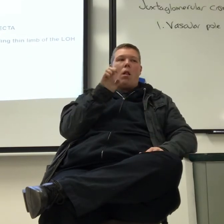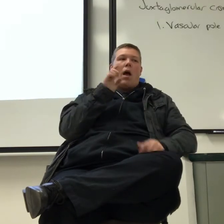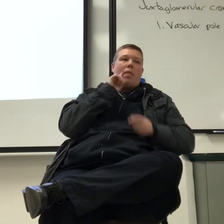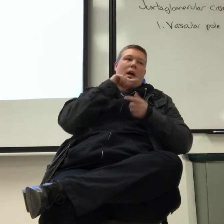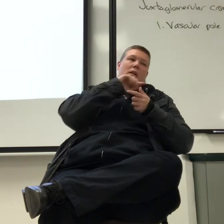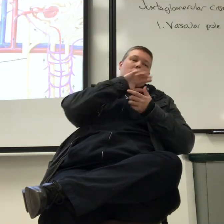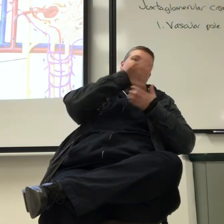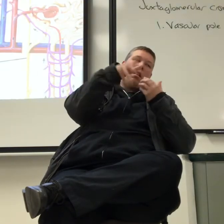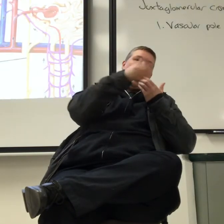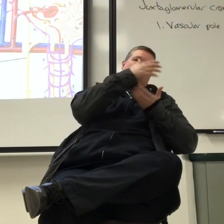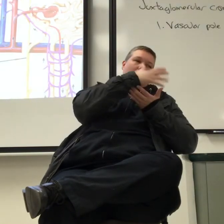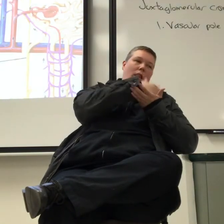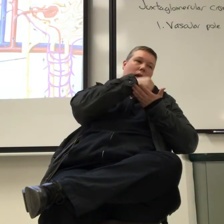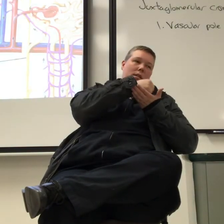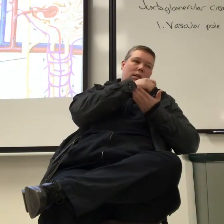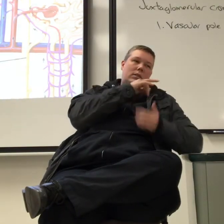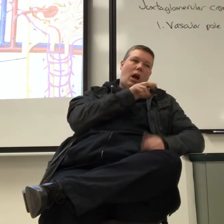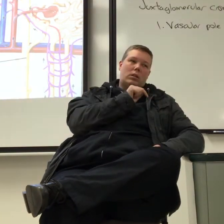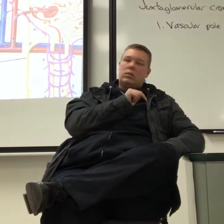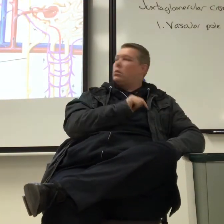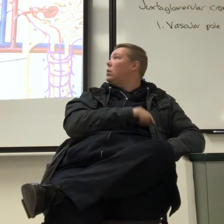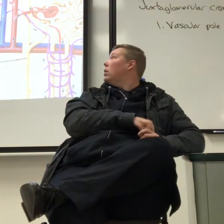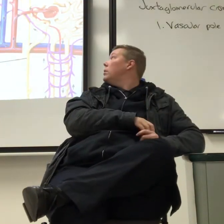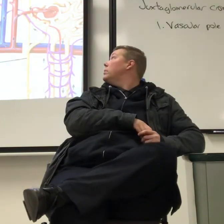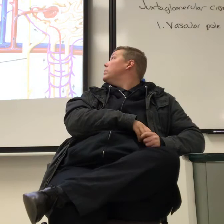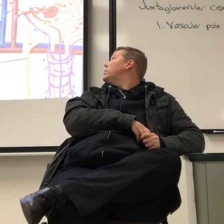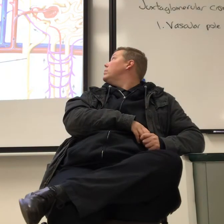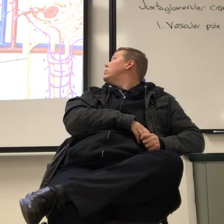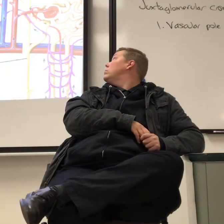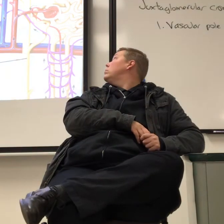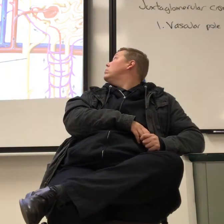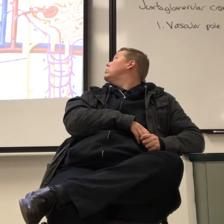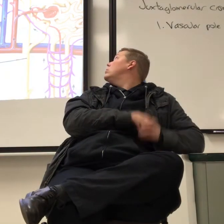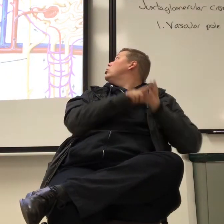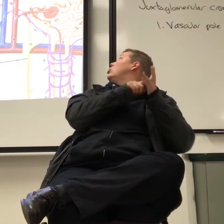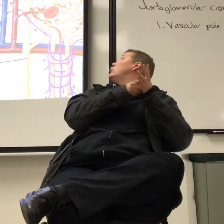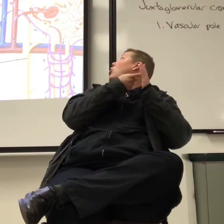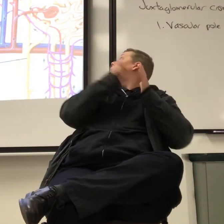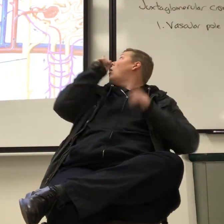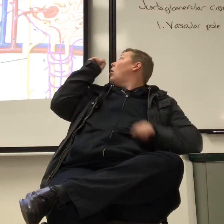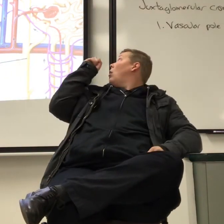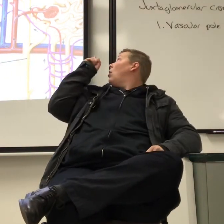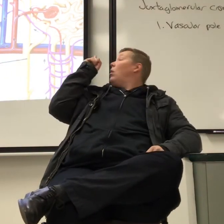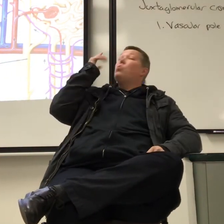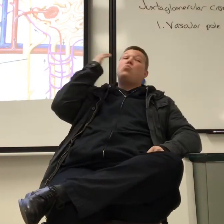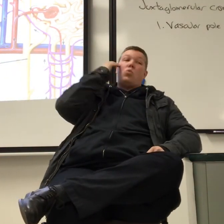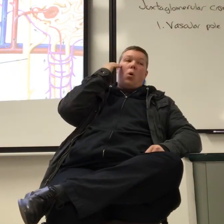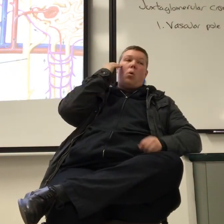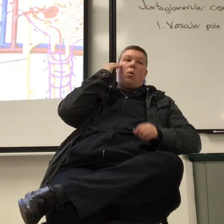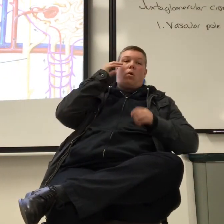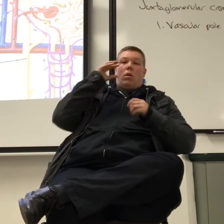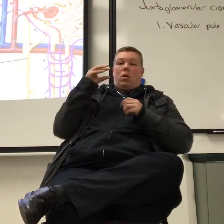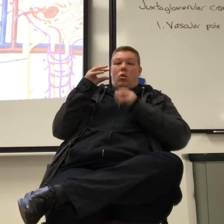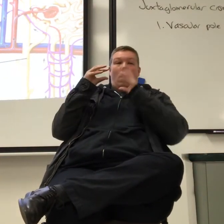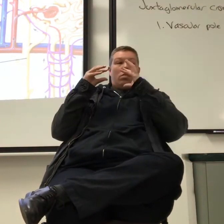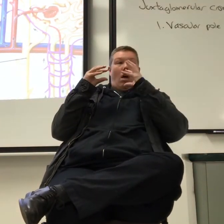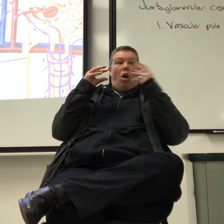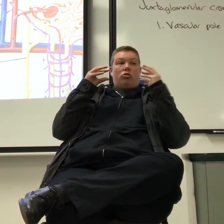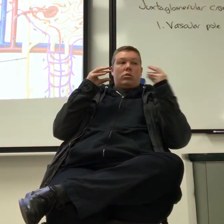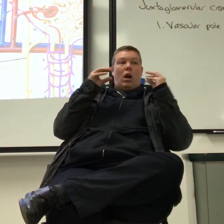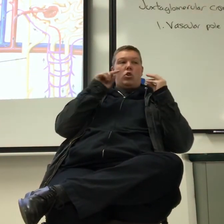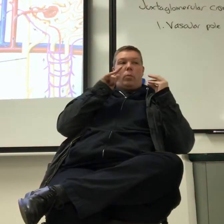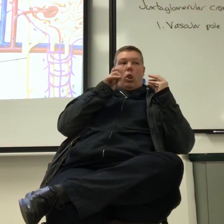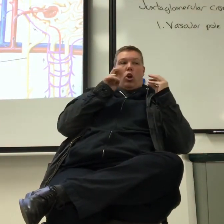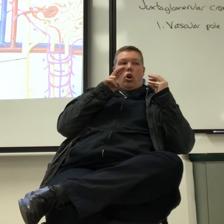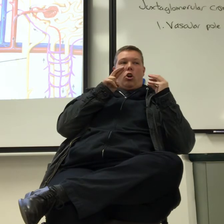always do that. And no matter what you're looking at, if you start with vascular pole, the other side is tubular pole.